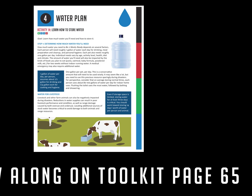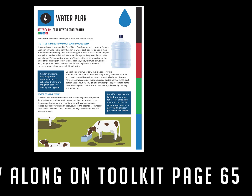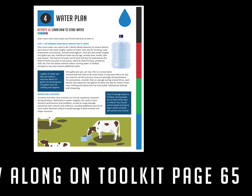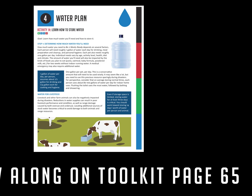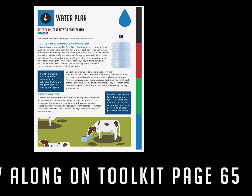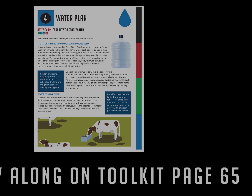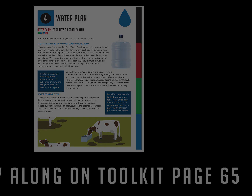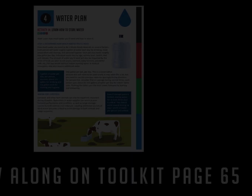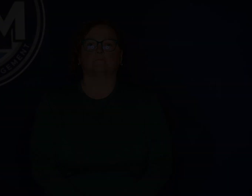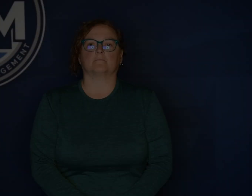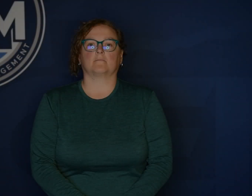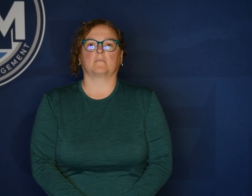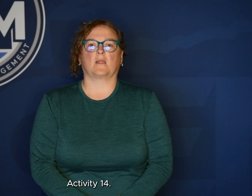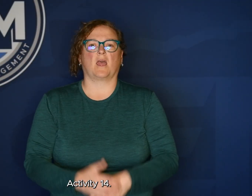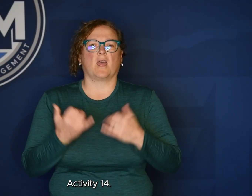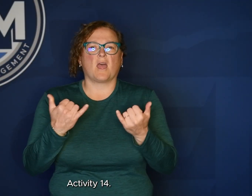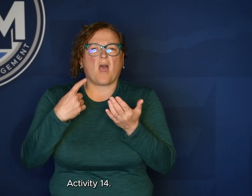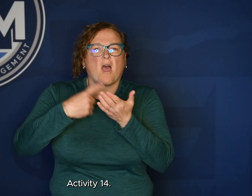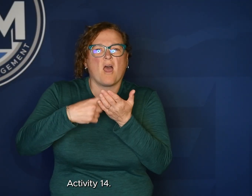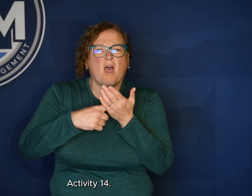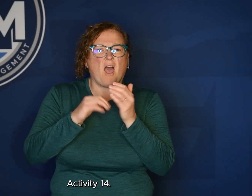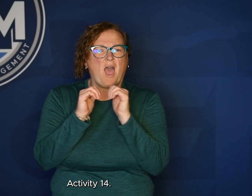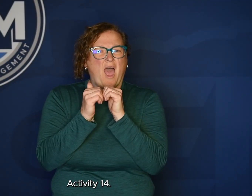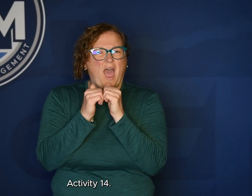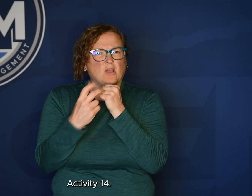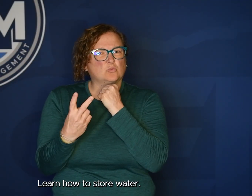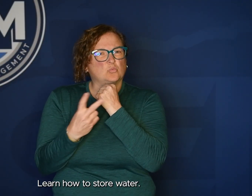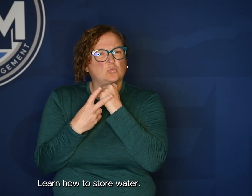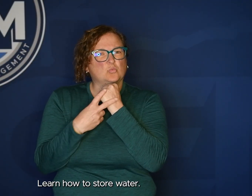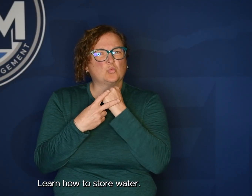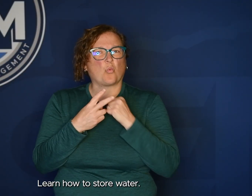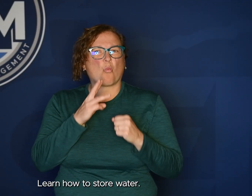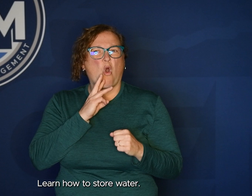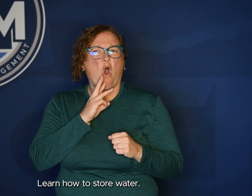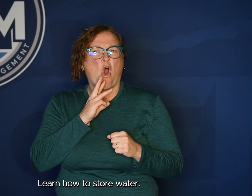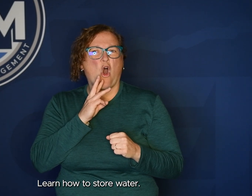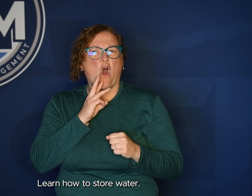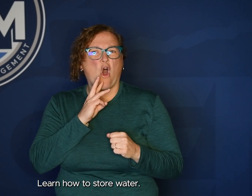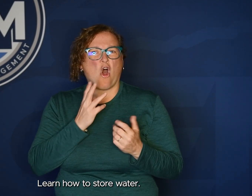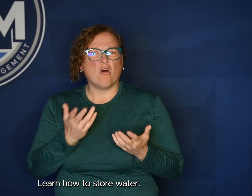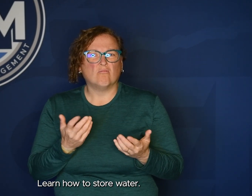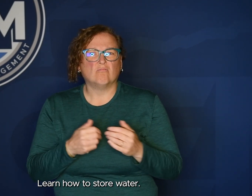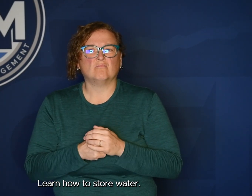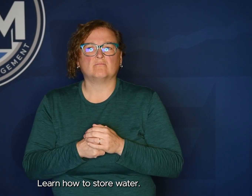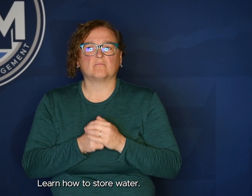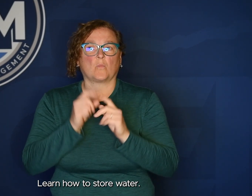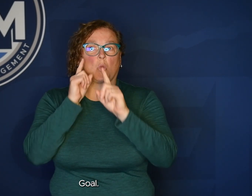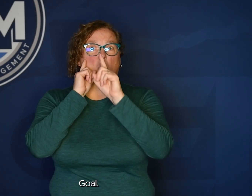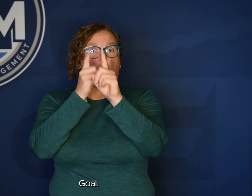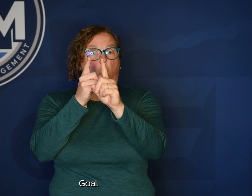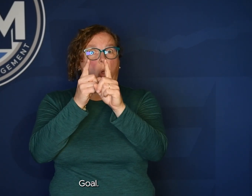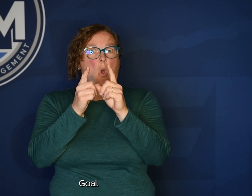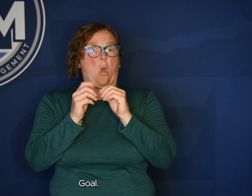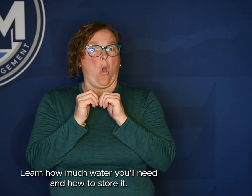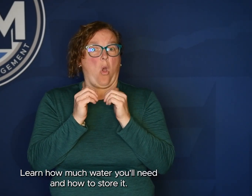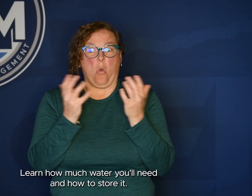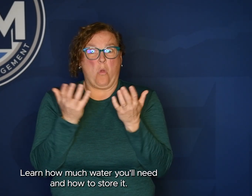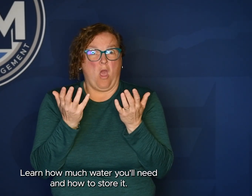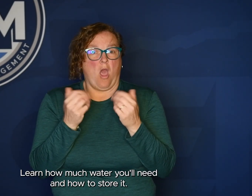page 65. Activity 14. Learn how to store water. Goal. Learn how much